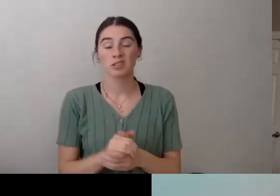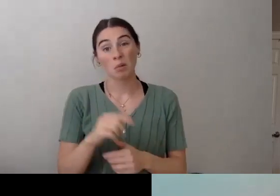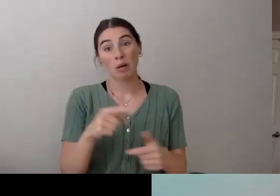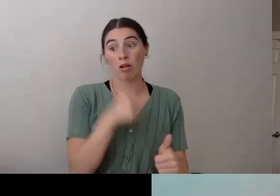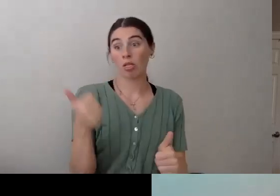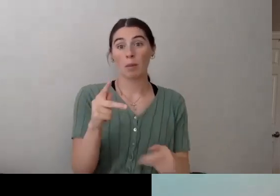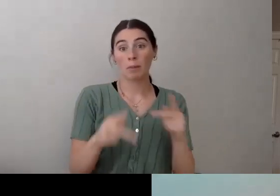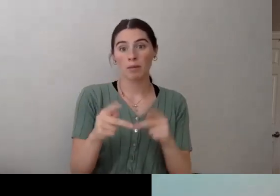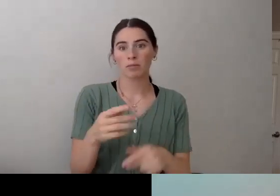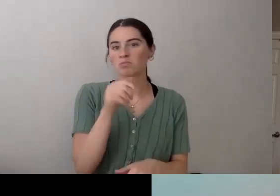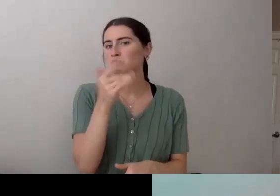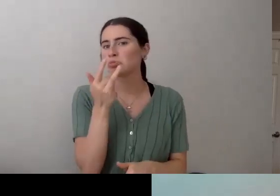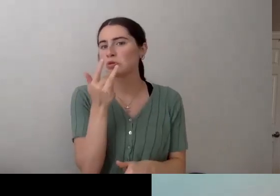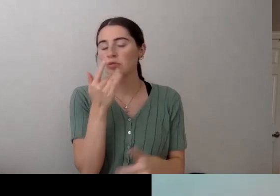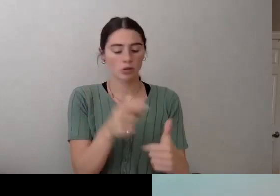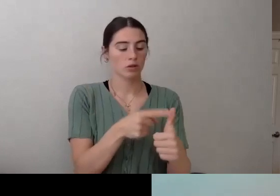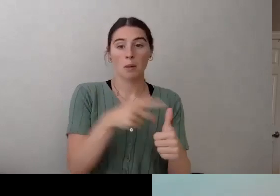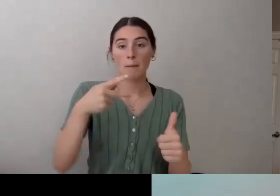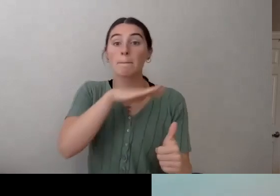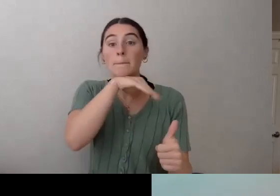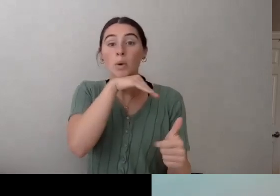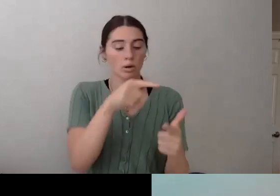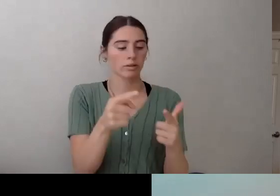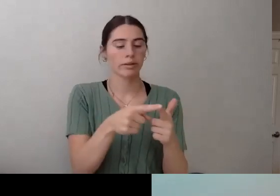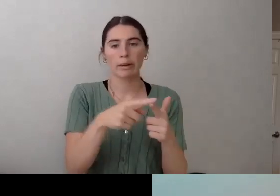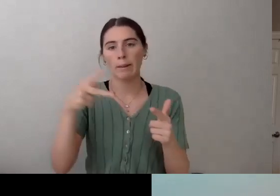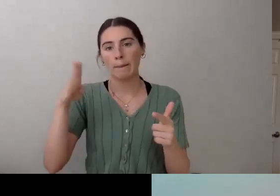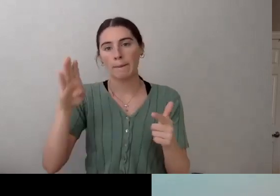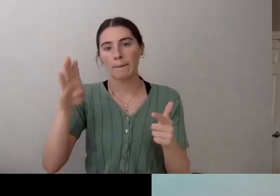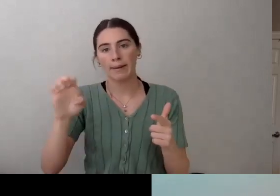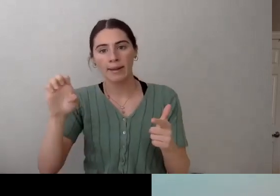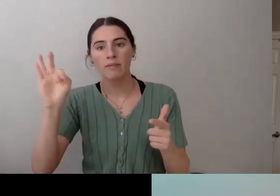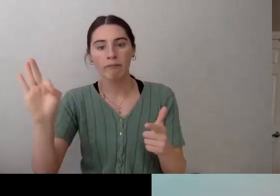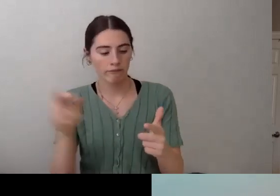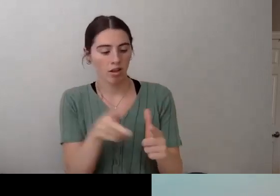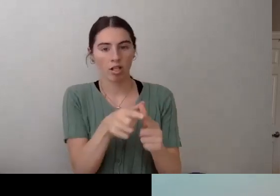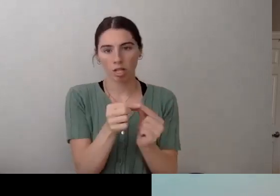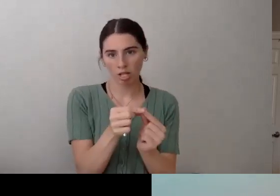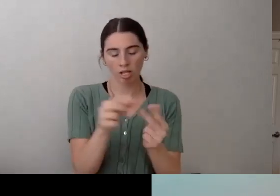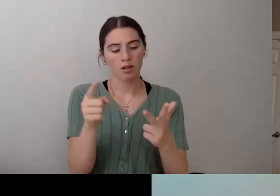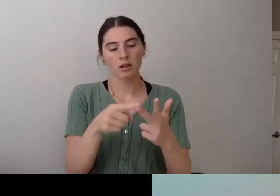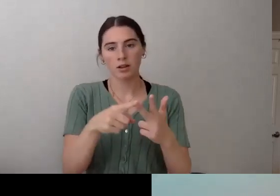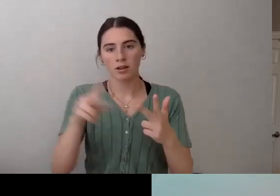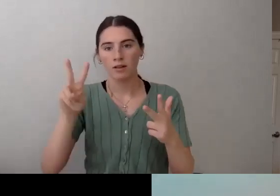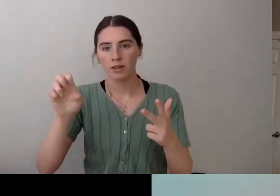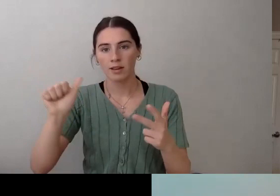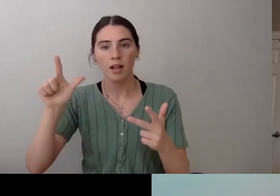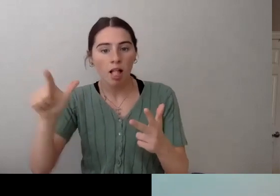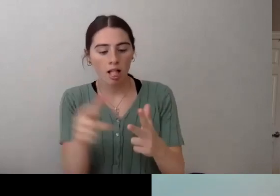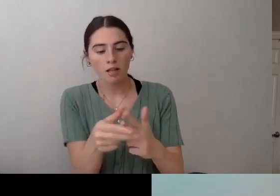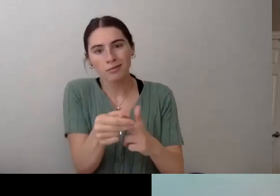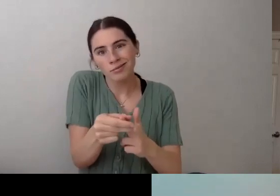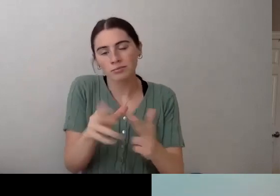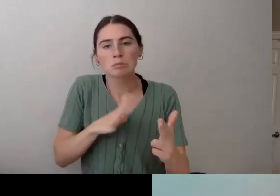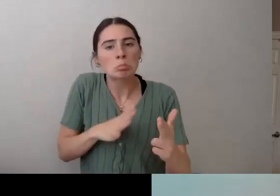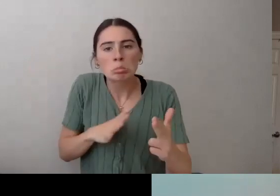like pork, some people like beef and pork mixed. I prefer all beef. But